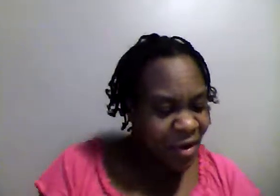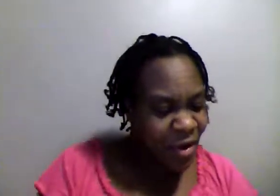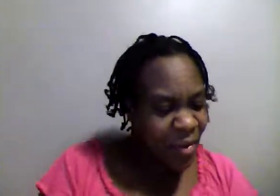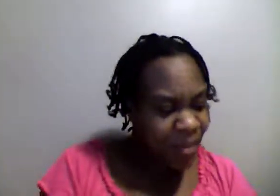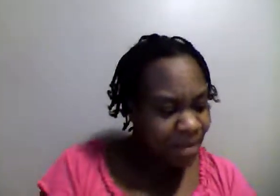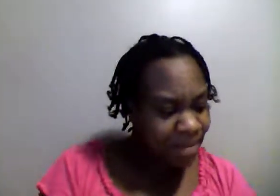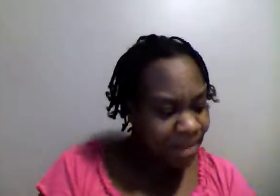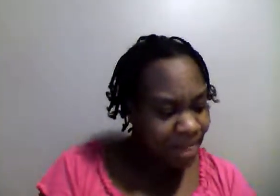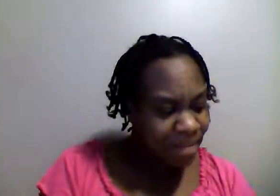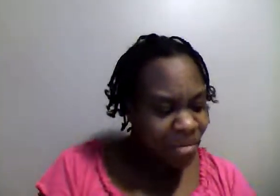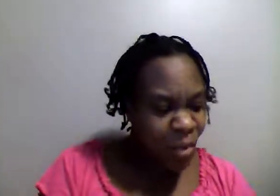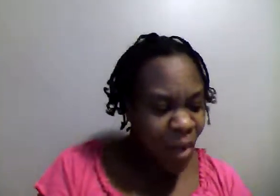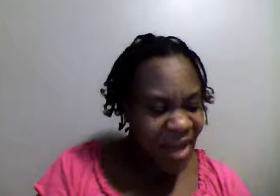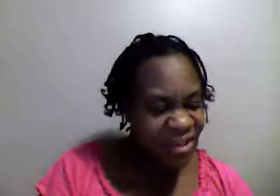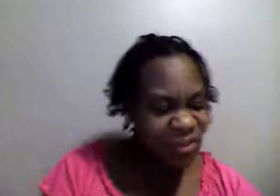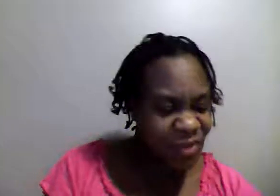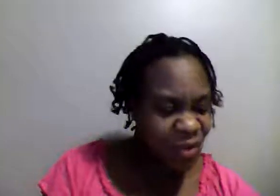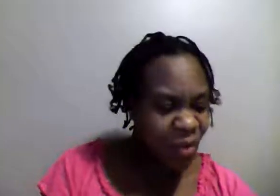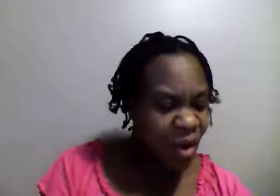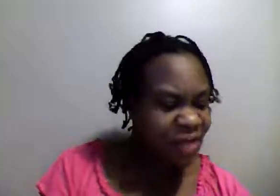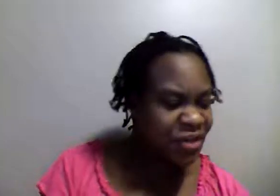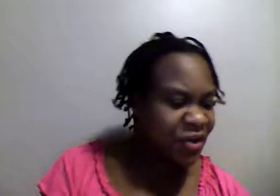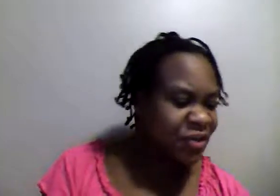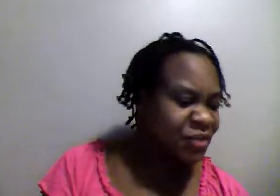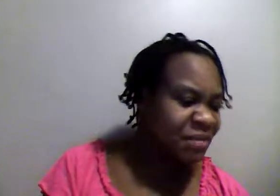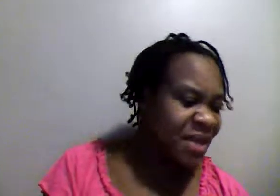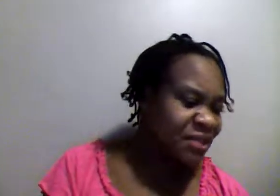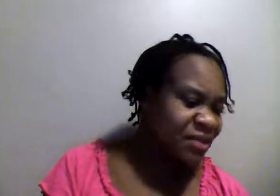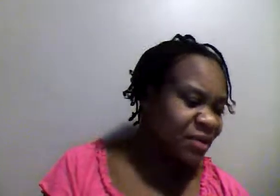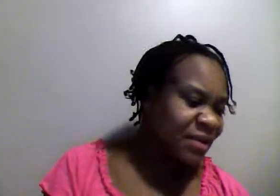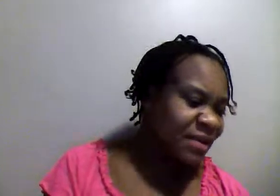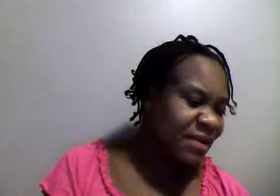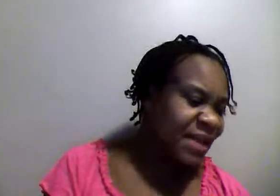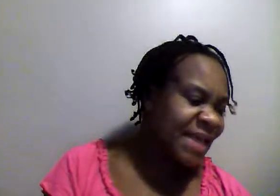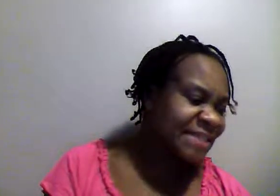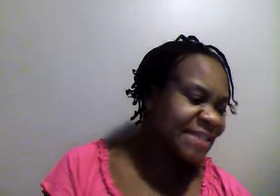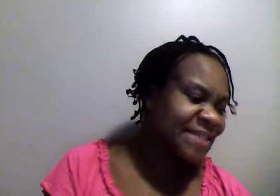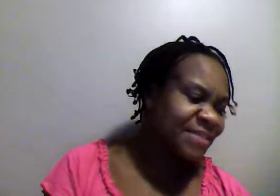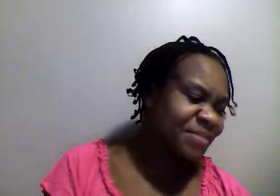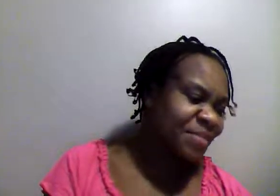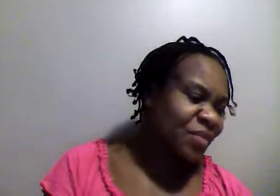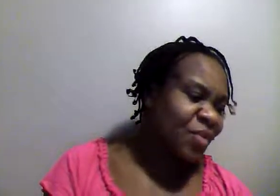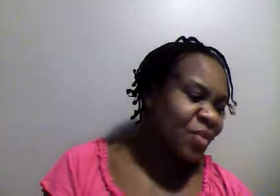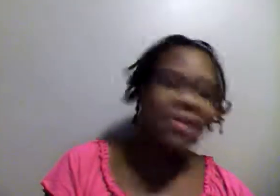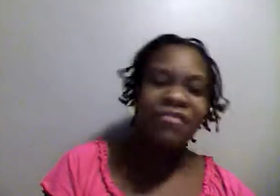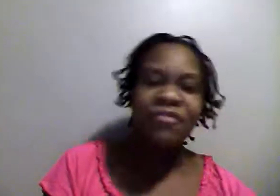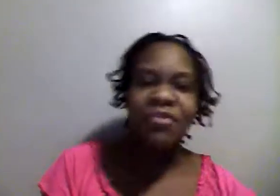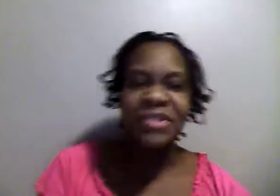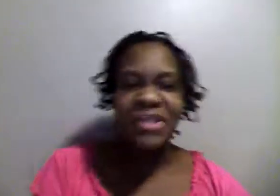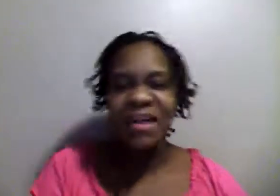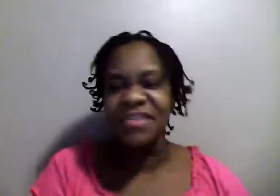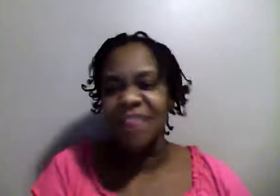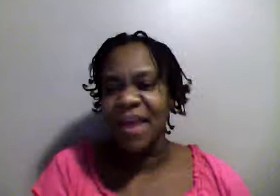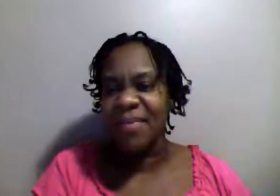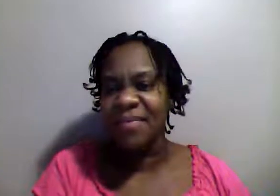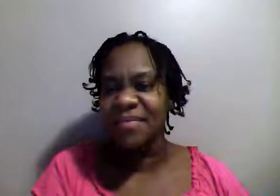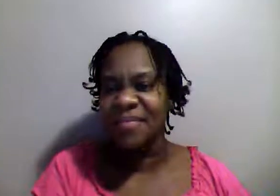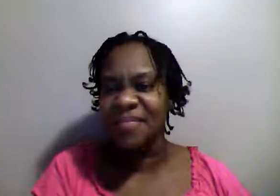Now, why should you water your tomato less when the fruit start to ripen?